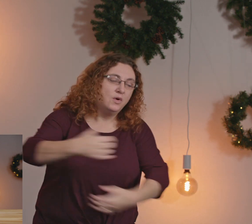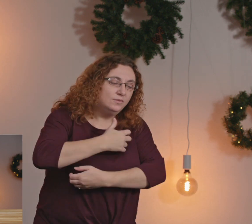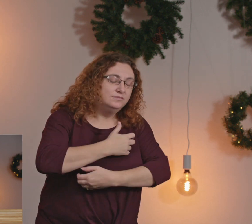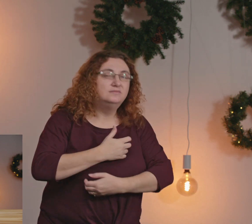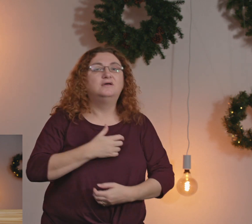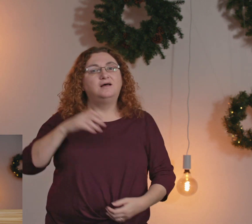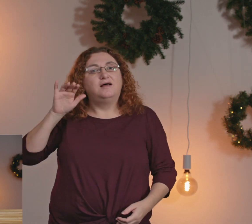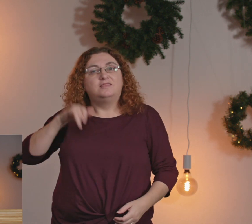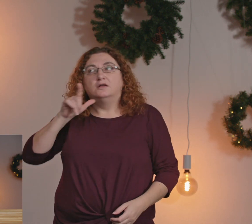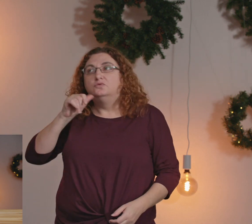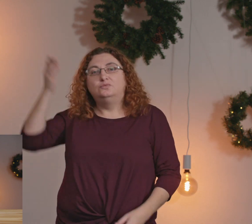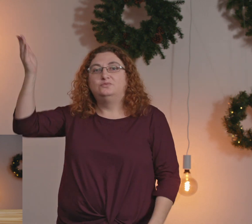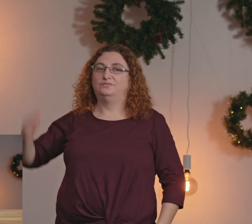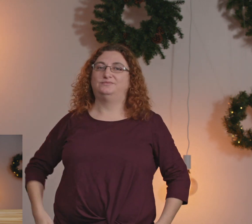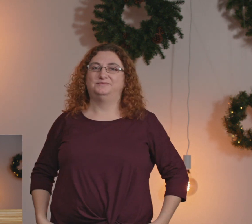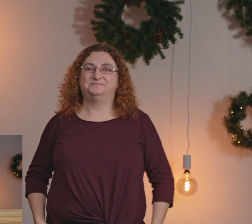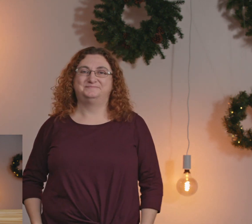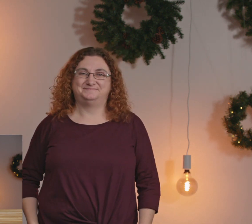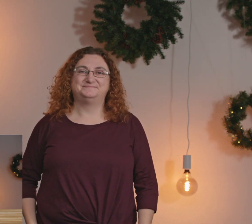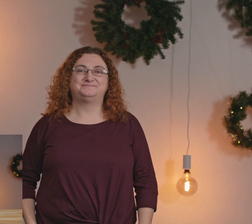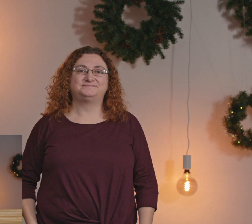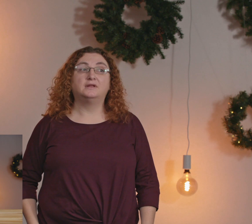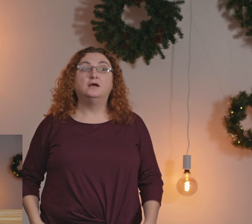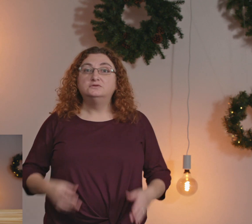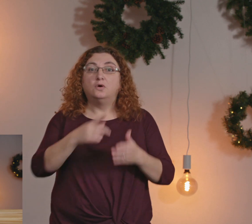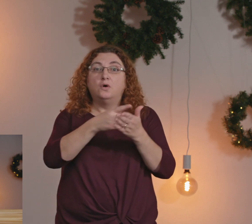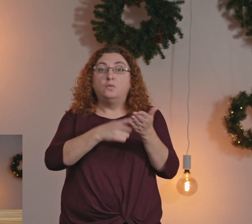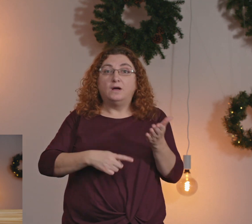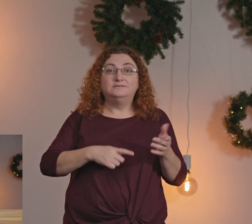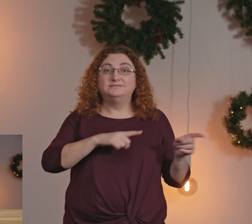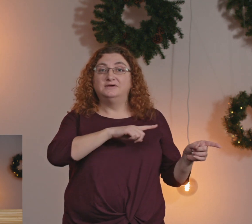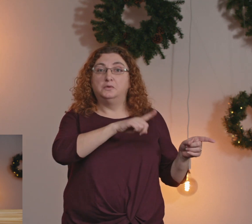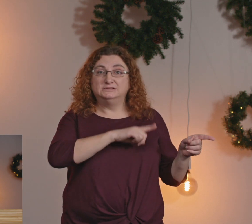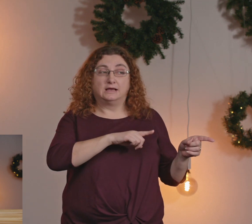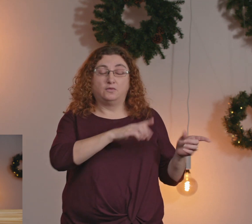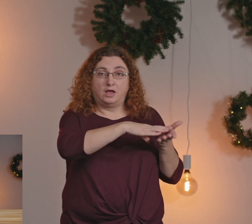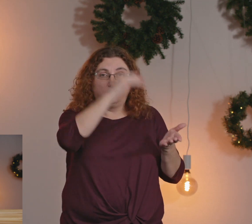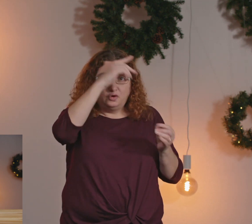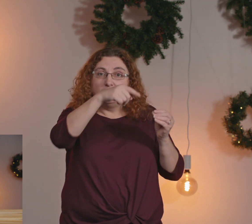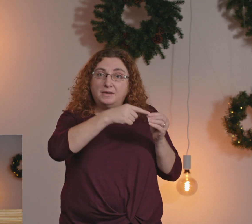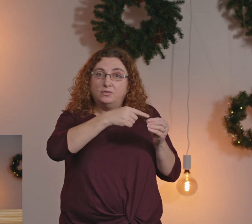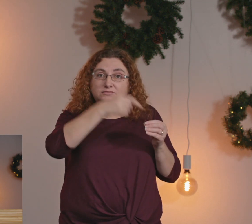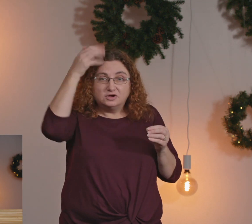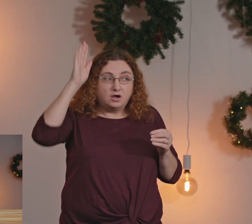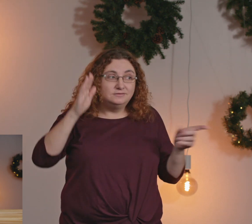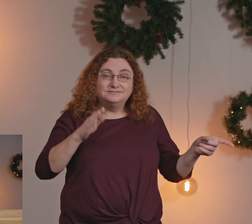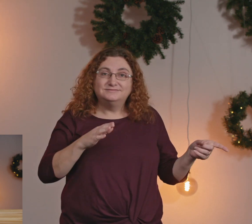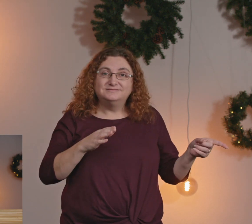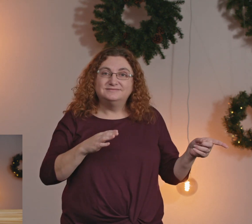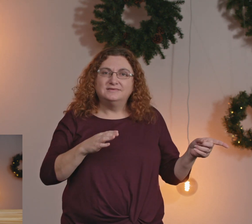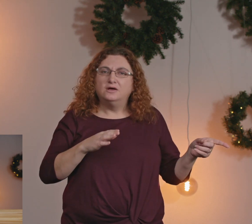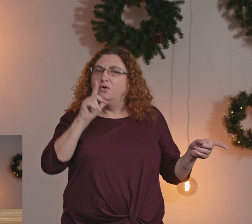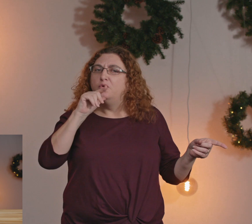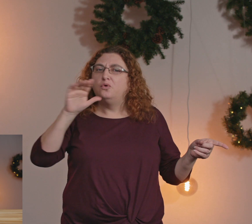because that's what he does. So what would Zechariah learn about God? And what would he tell you about him, his